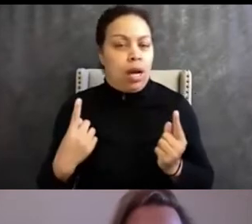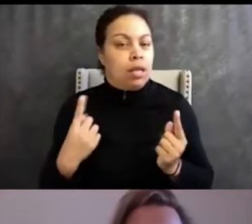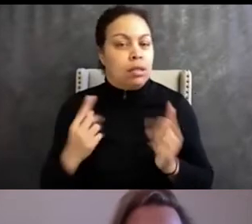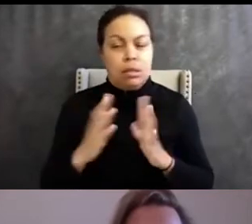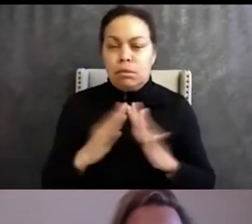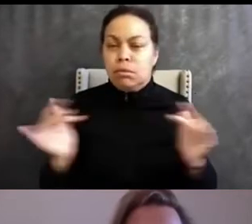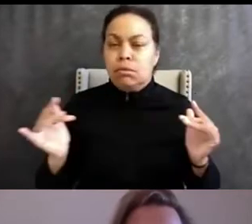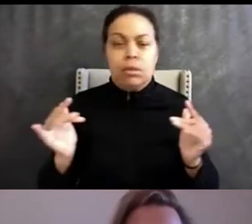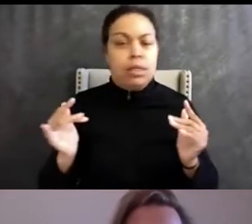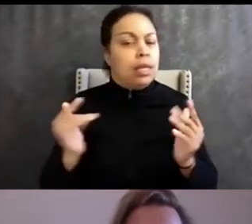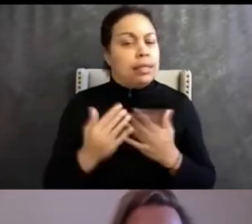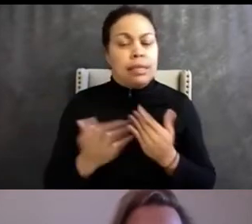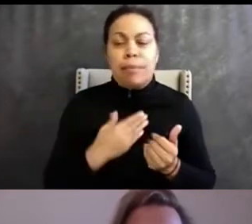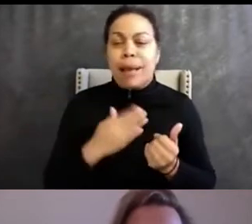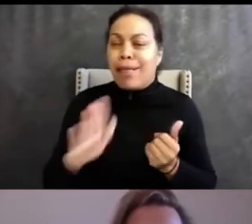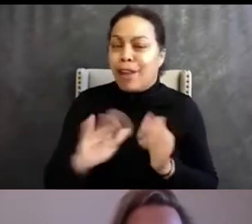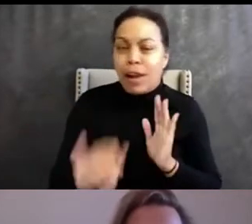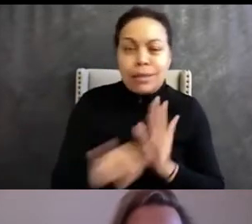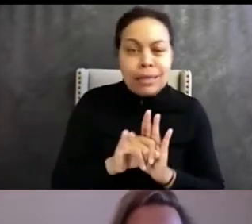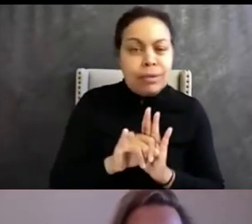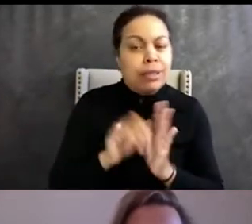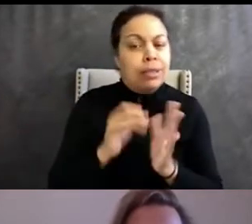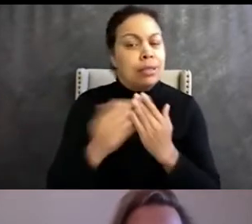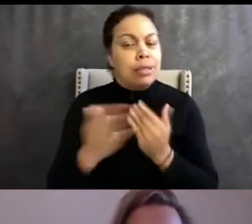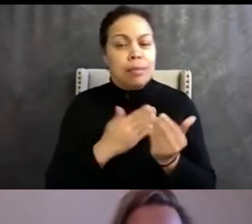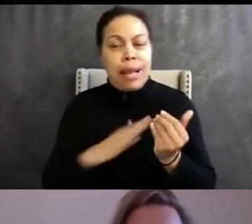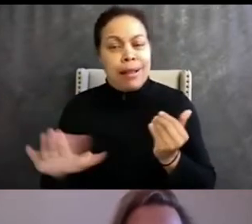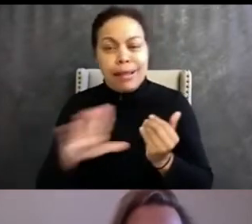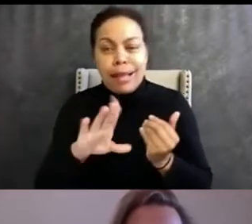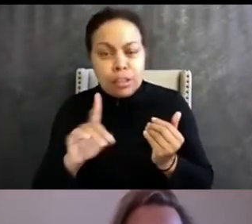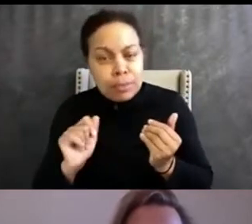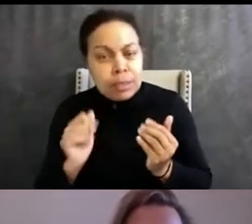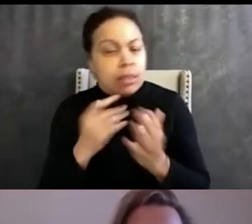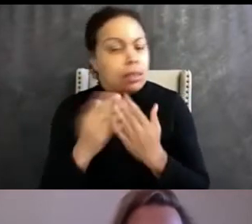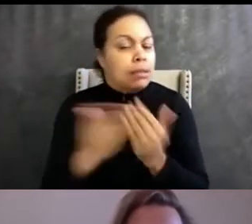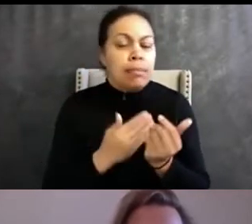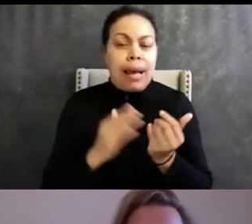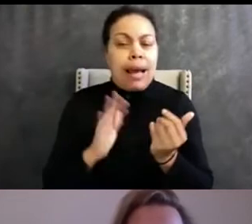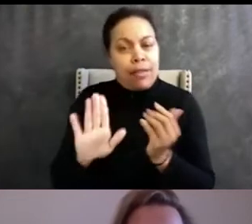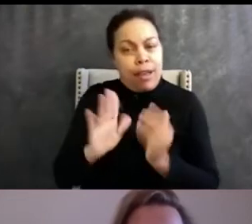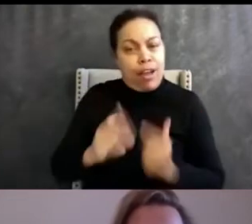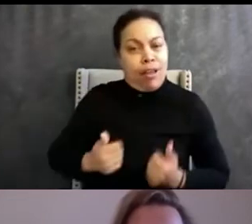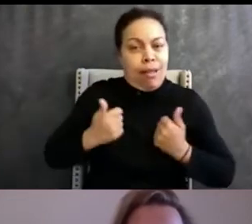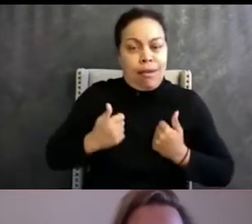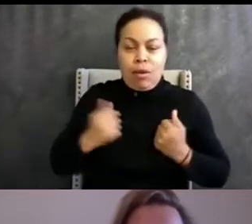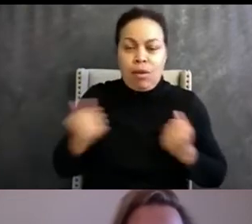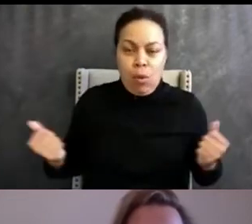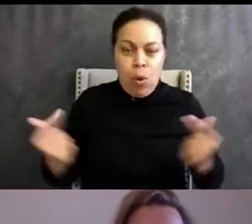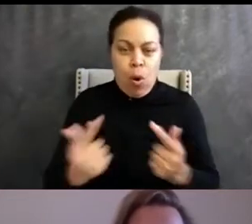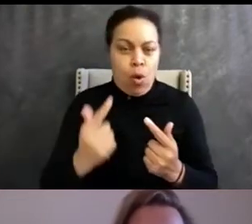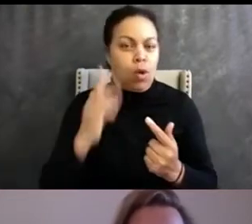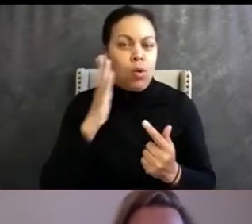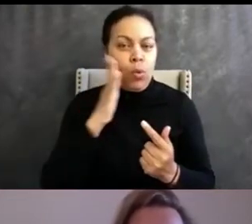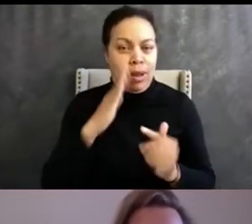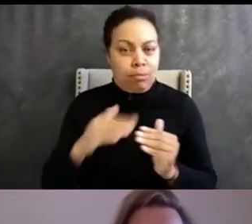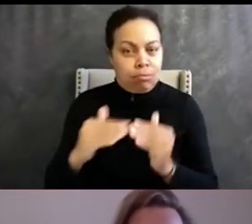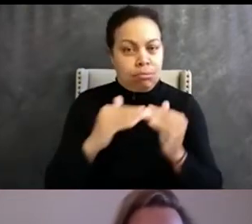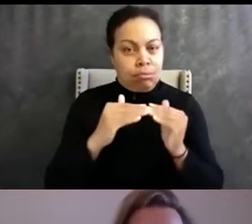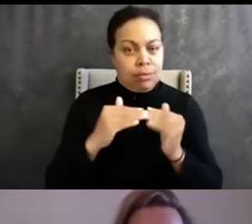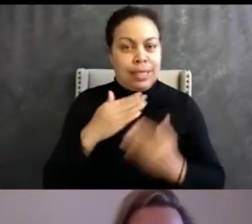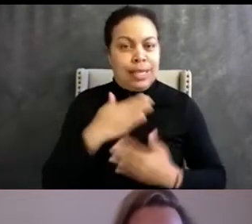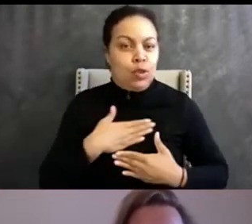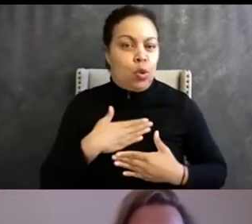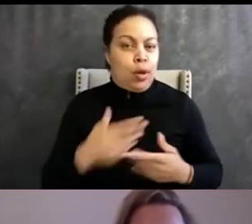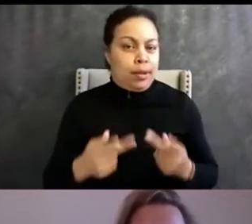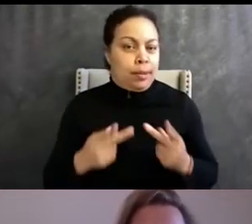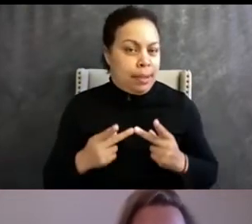their multiple identities, and we allow all folks to enjoy this space. Now, when we think